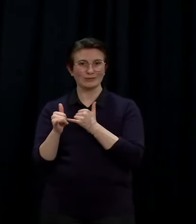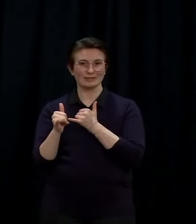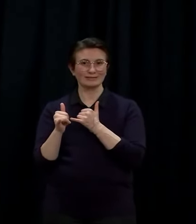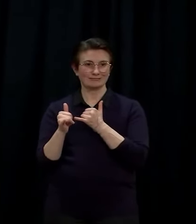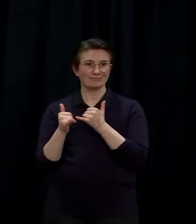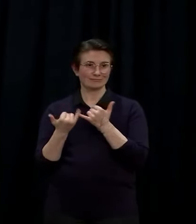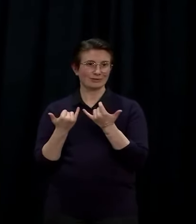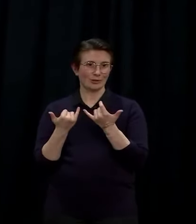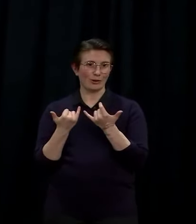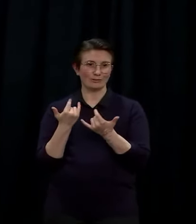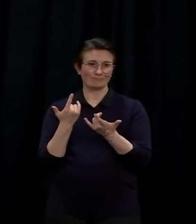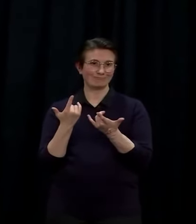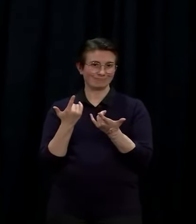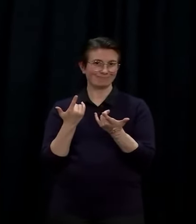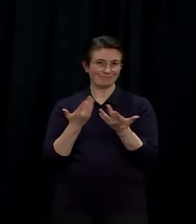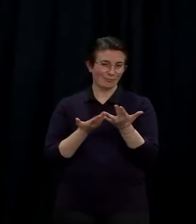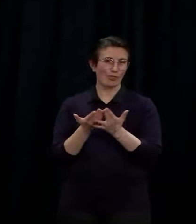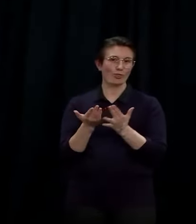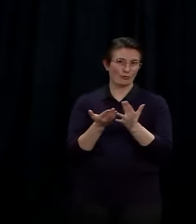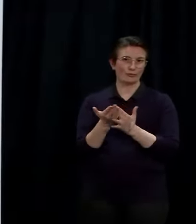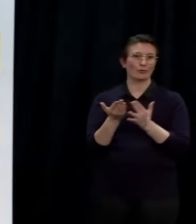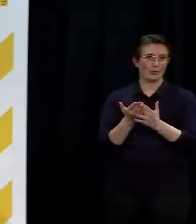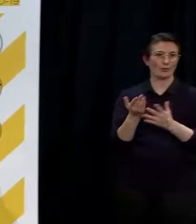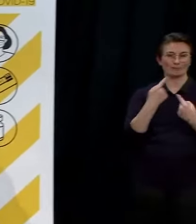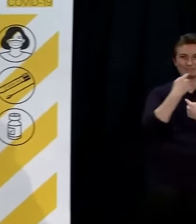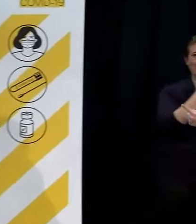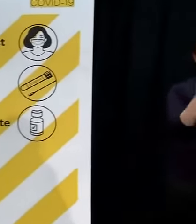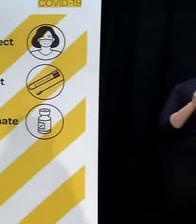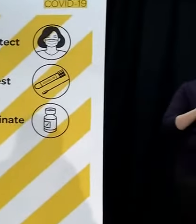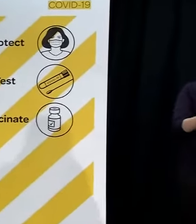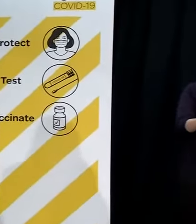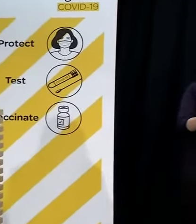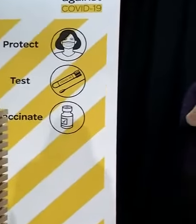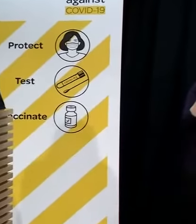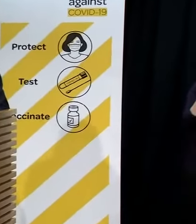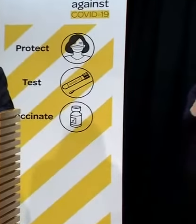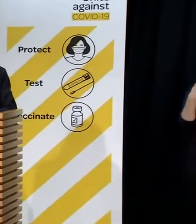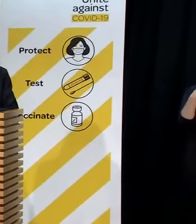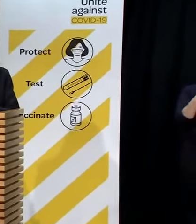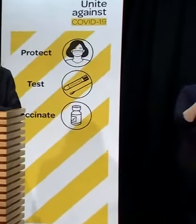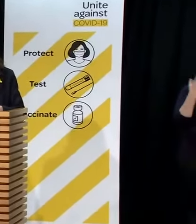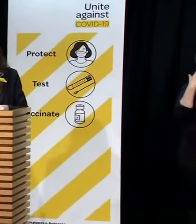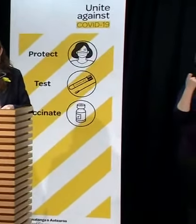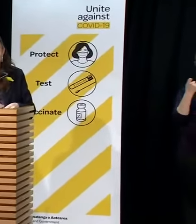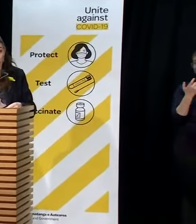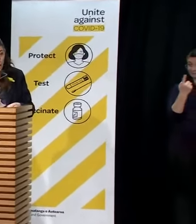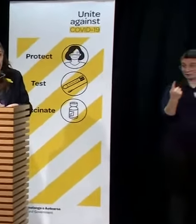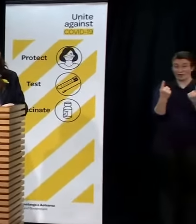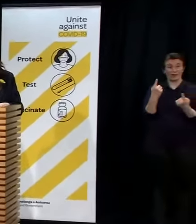a couple of times a year. Thank you, everyone. Do look after yourselves. There will be